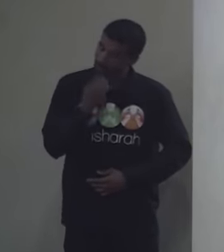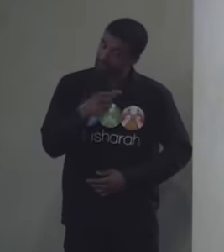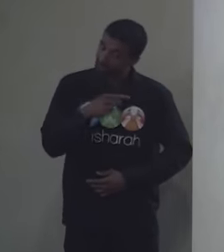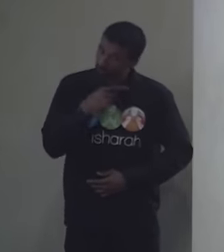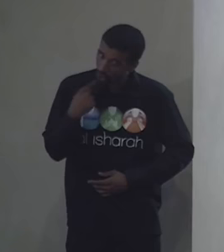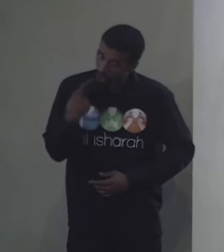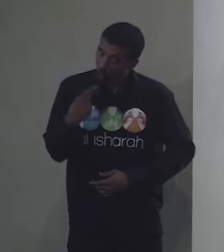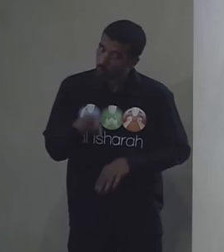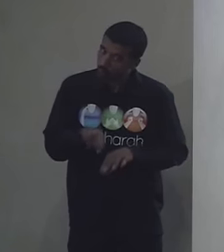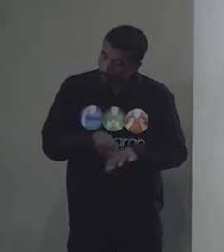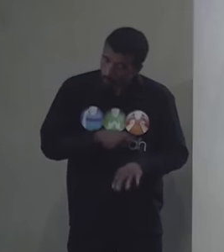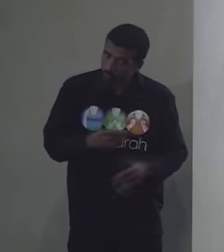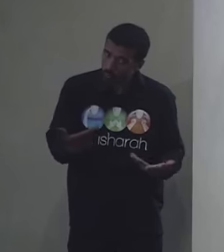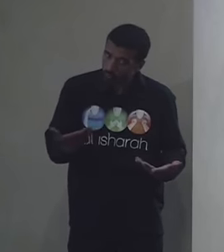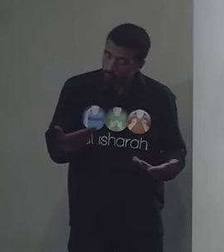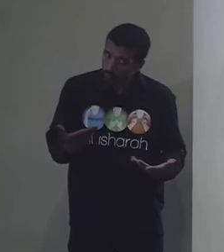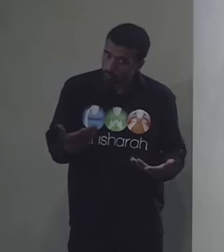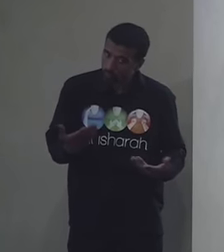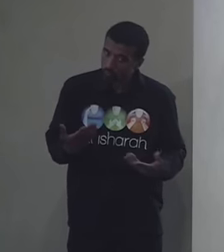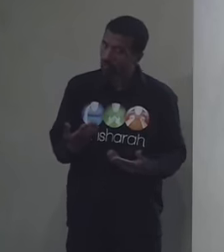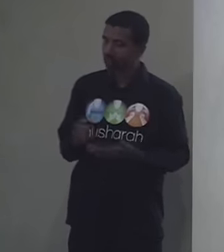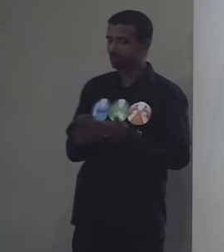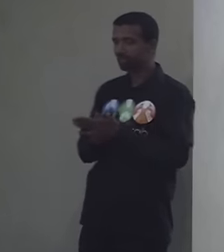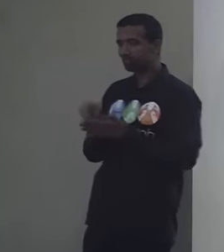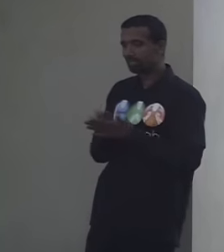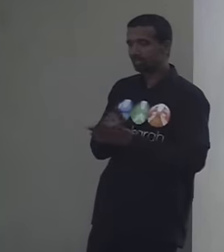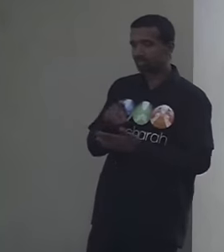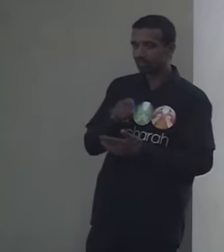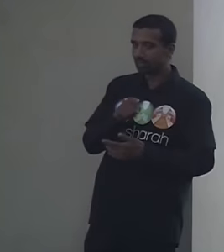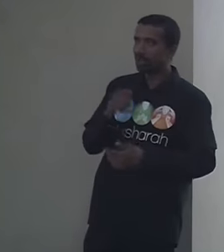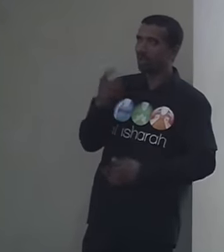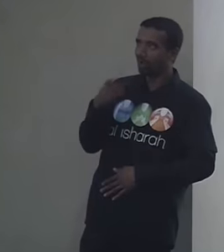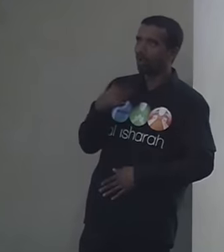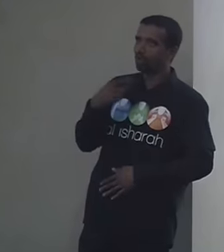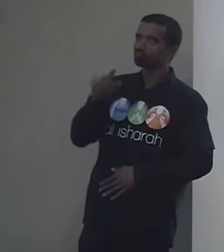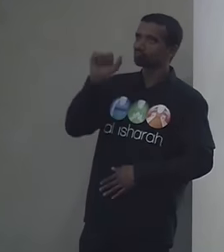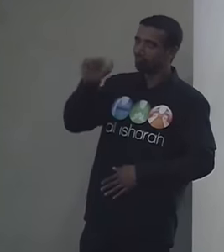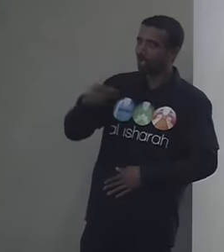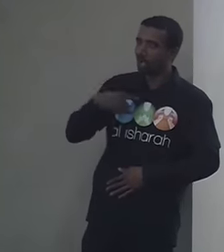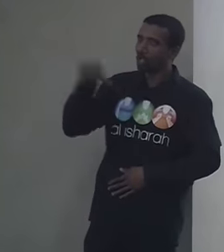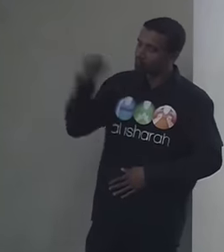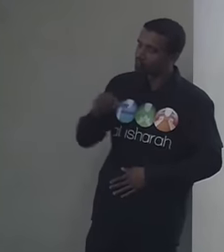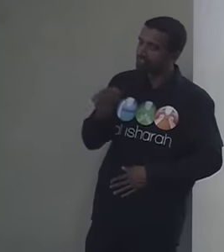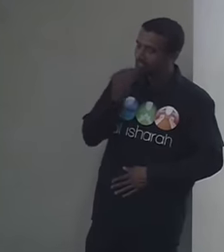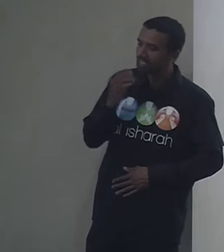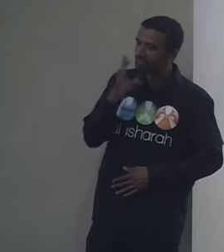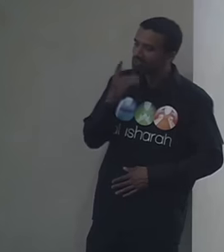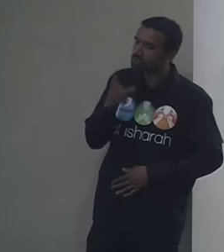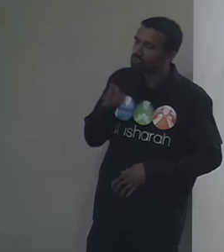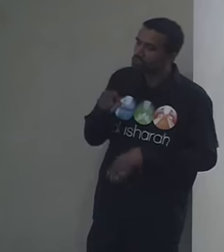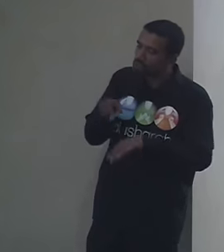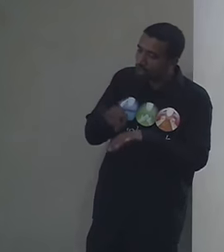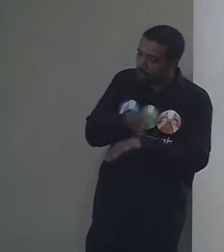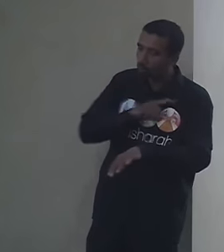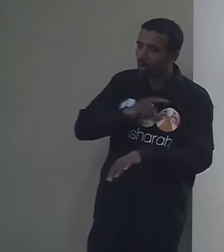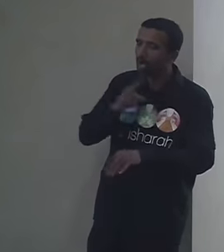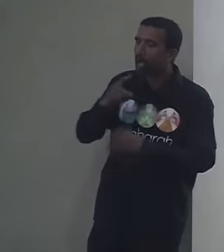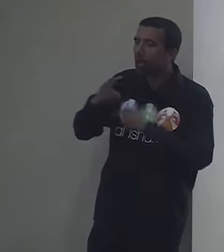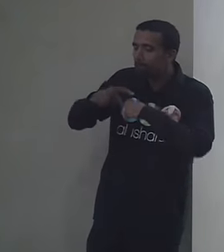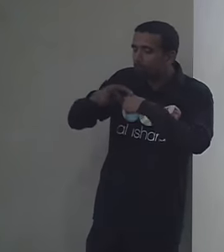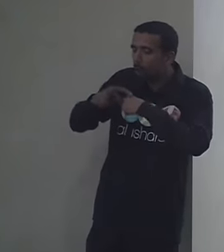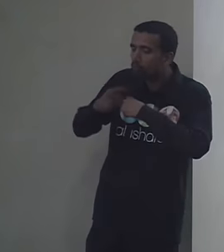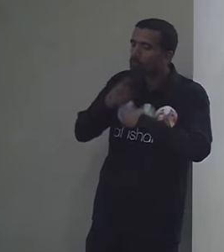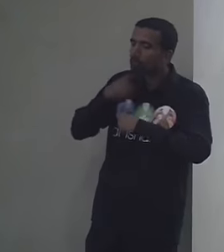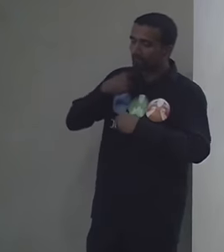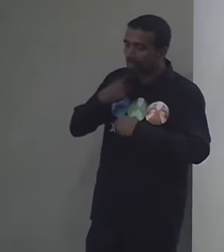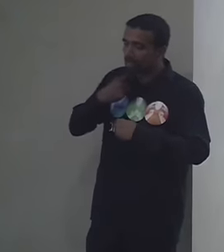is someone who's experienced the truth, the reality, because you know, when someone truly immerses themselves in the word of Allah, they see the word of Allah fulfill